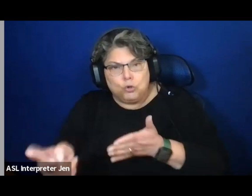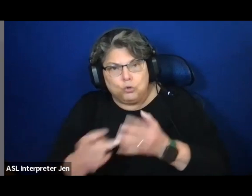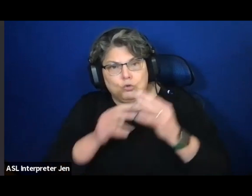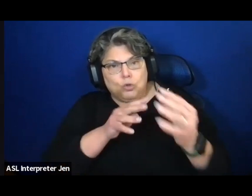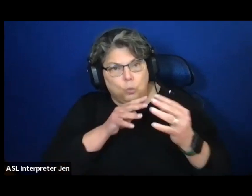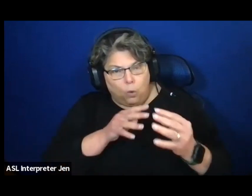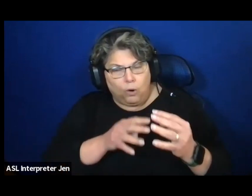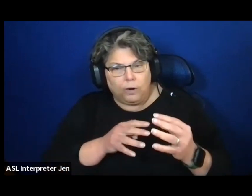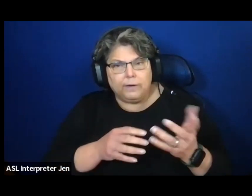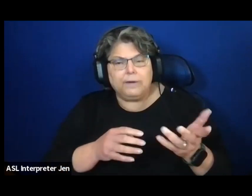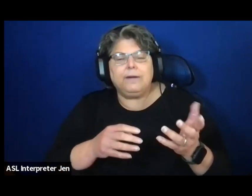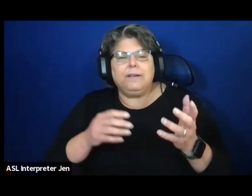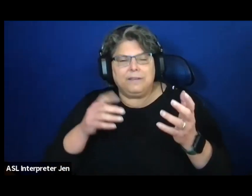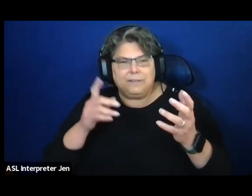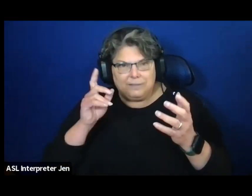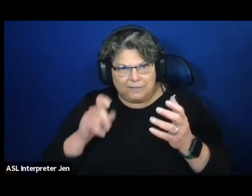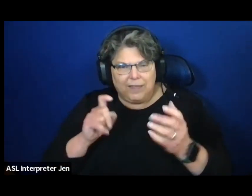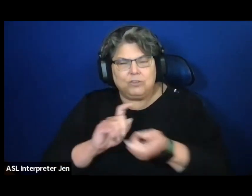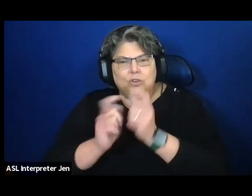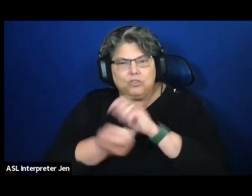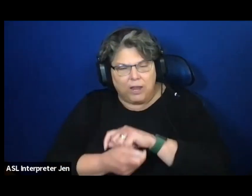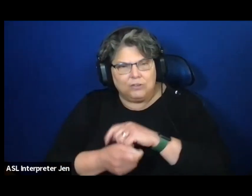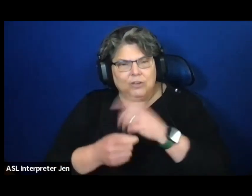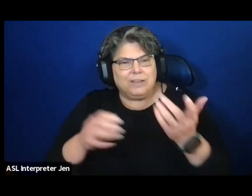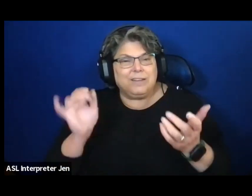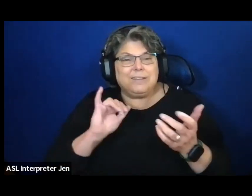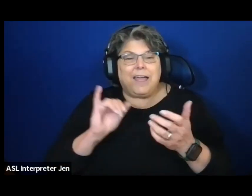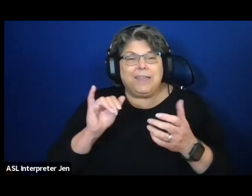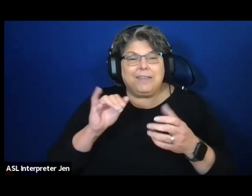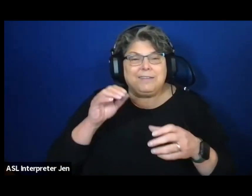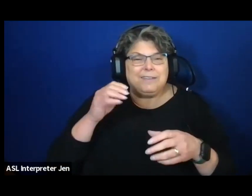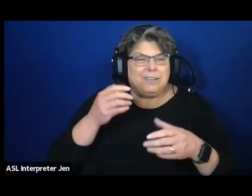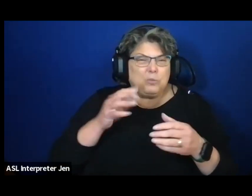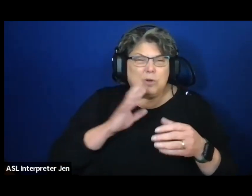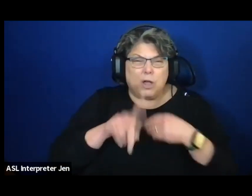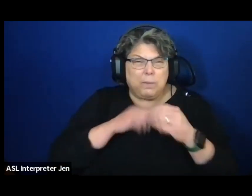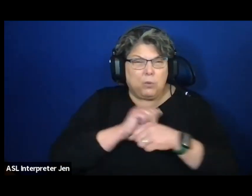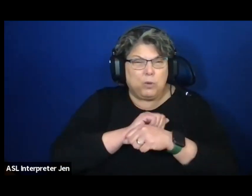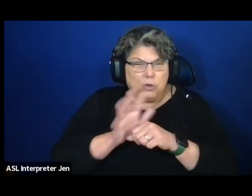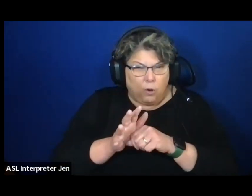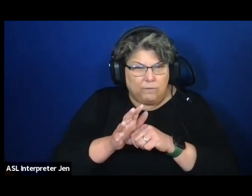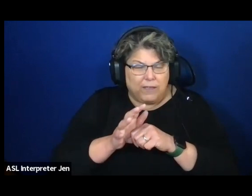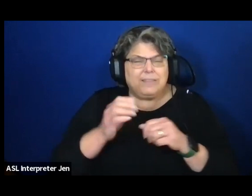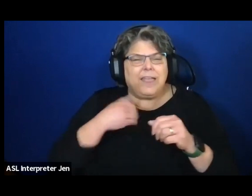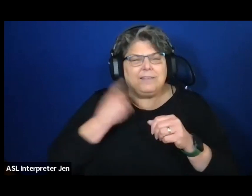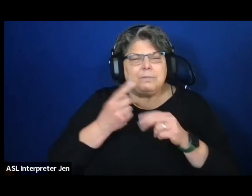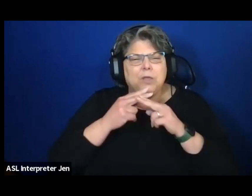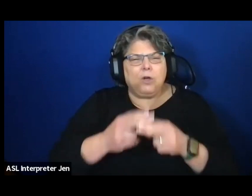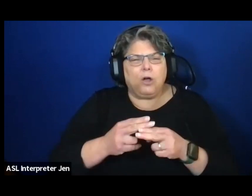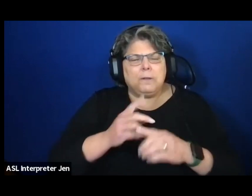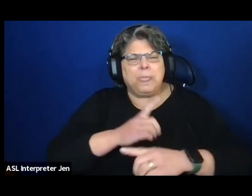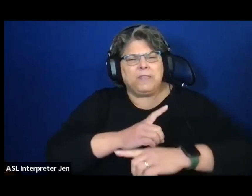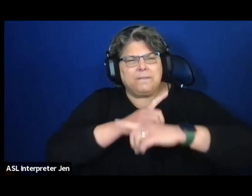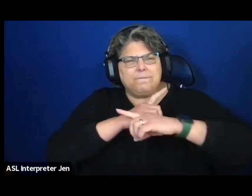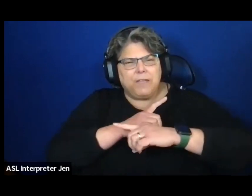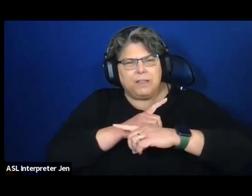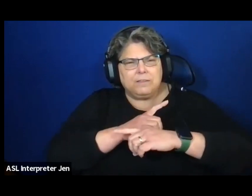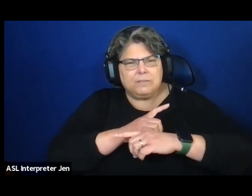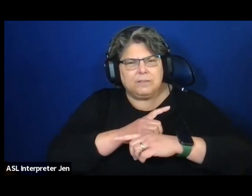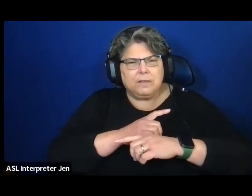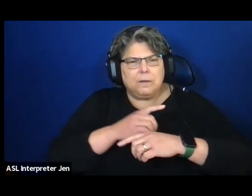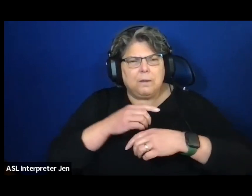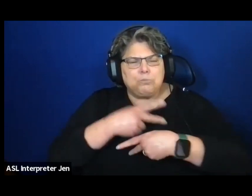thing that we talked about during COVID, the Defense Production Act. Where did it start? Over there. Because they needed hemp in